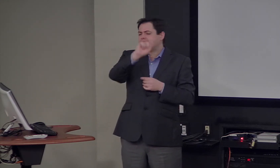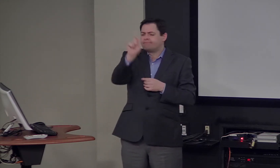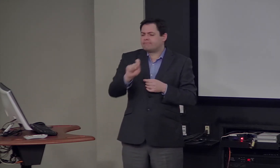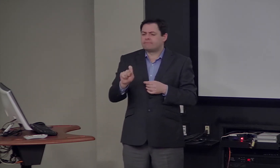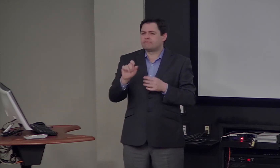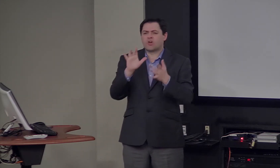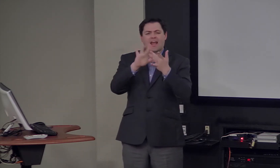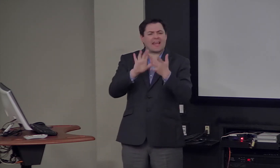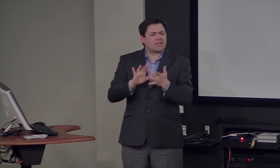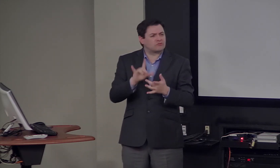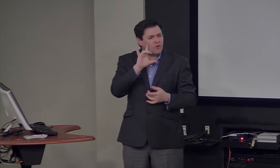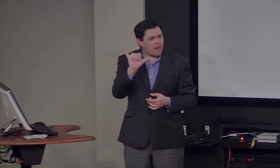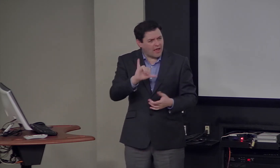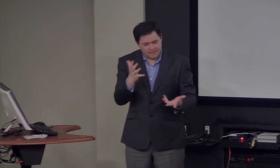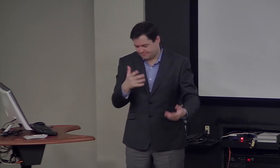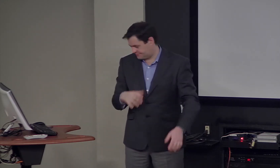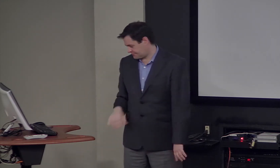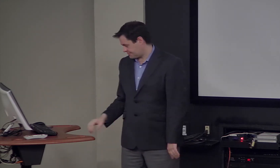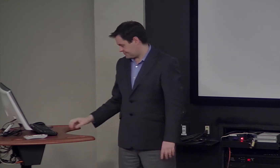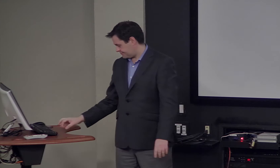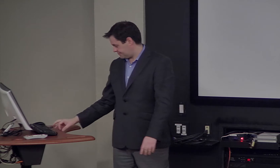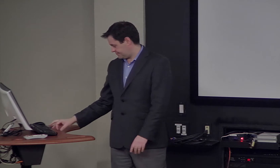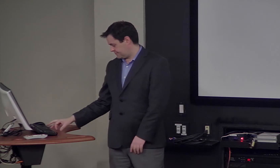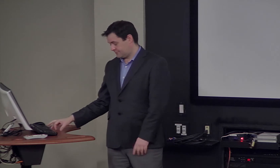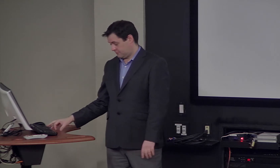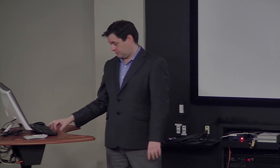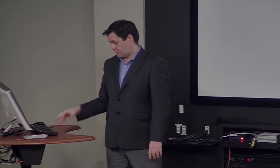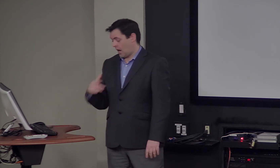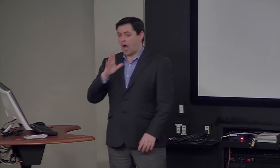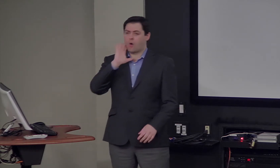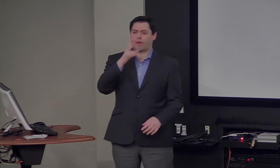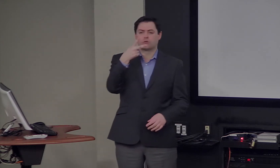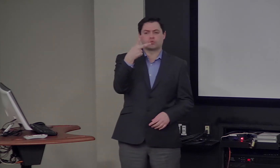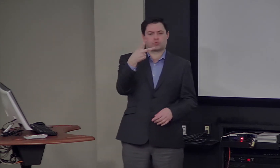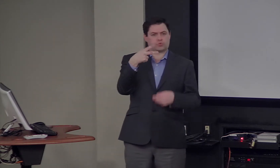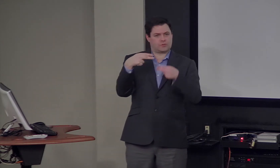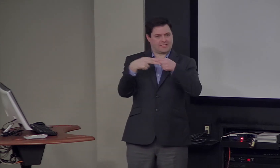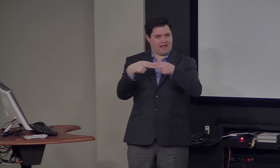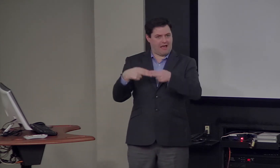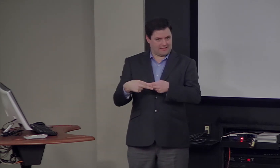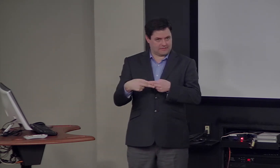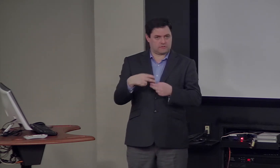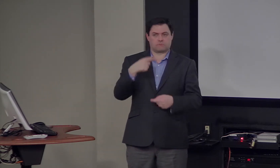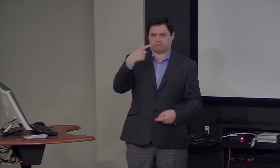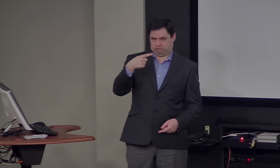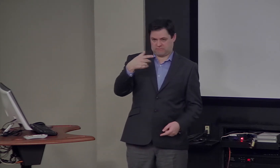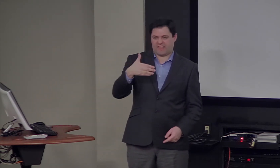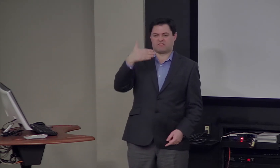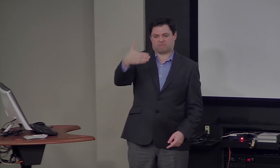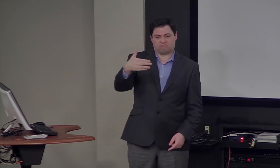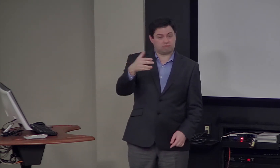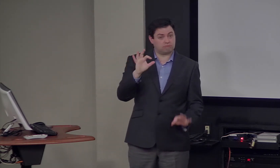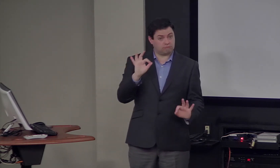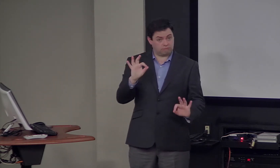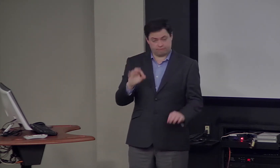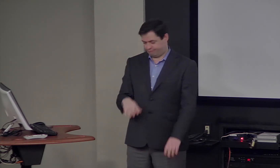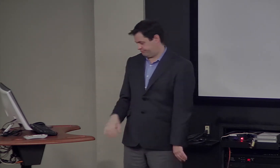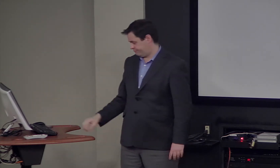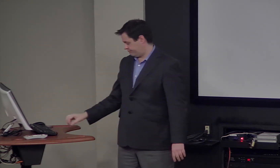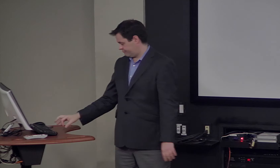can define why we are what we are. So let's take a look at this next test. I'm going to show you 2 slides, and then I'll talk